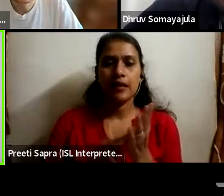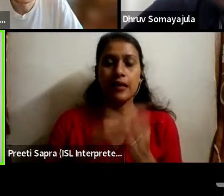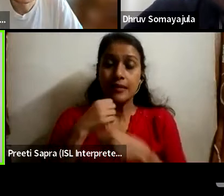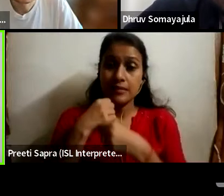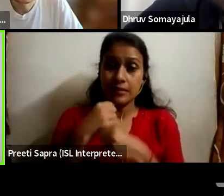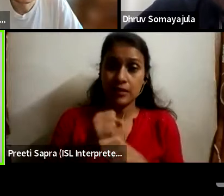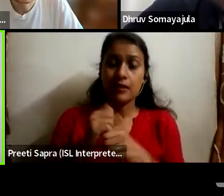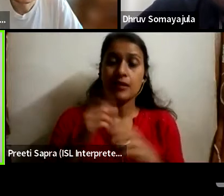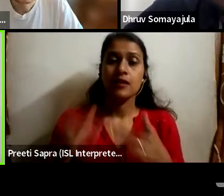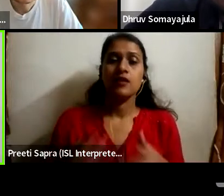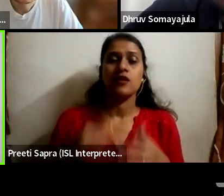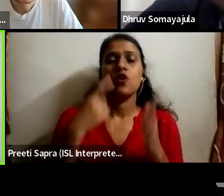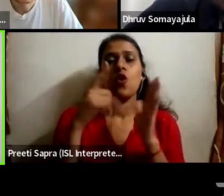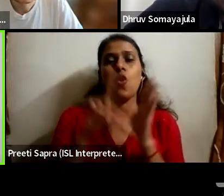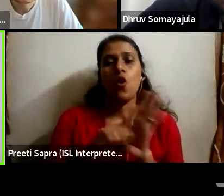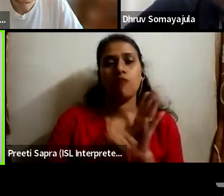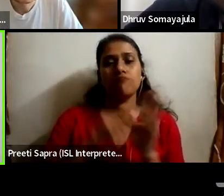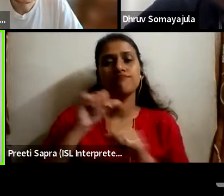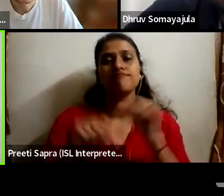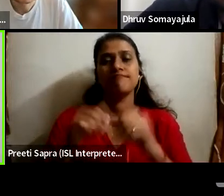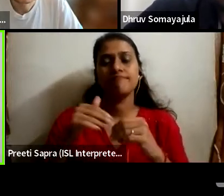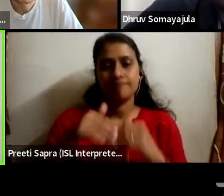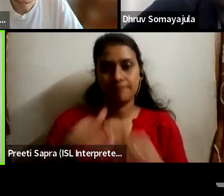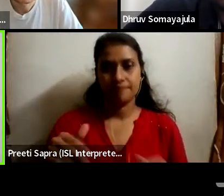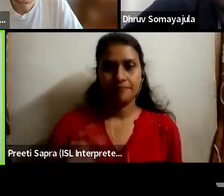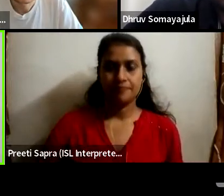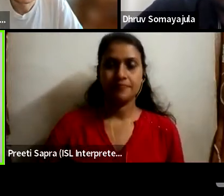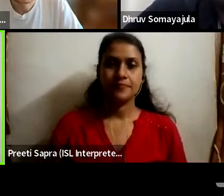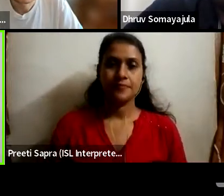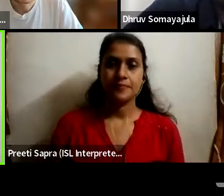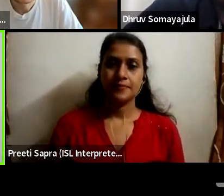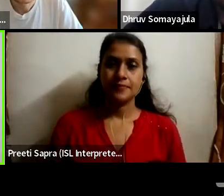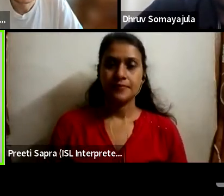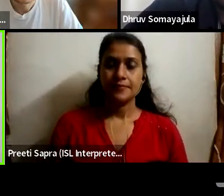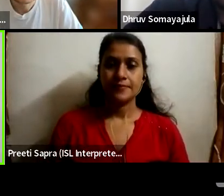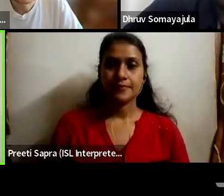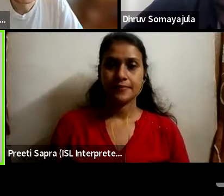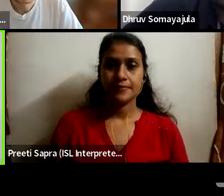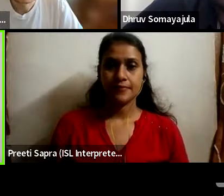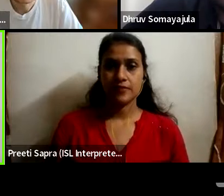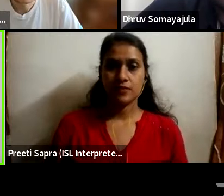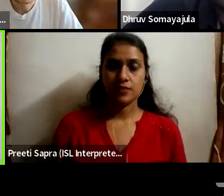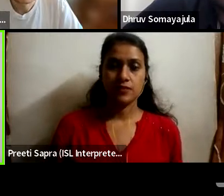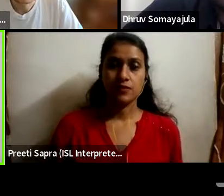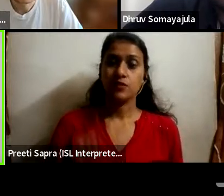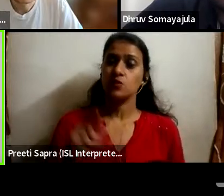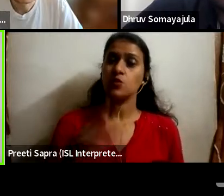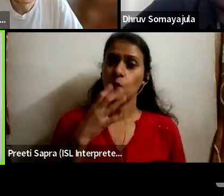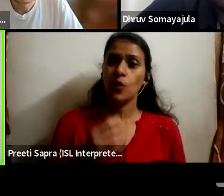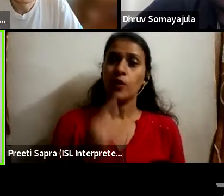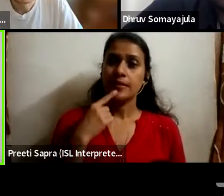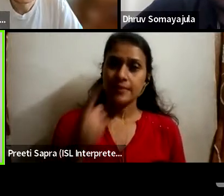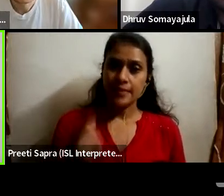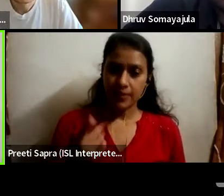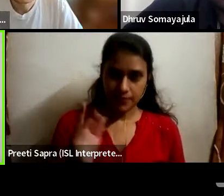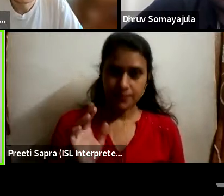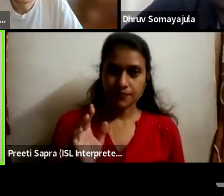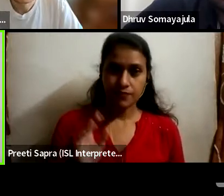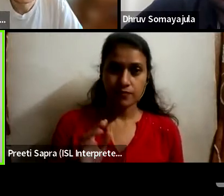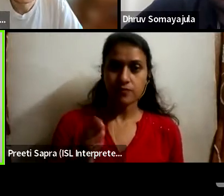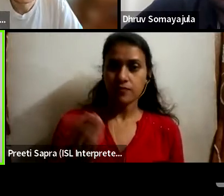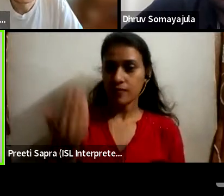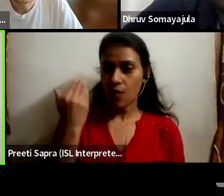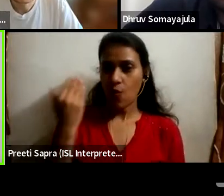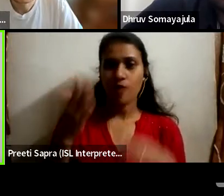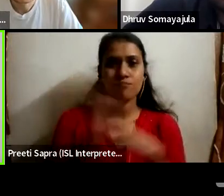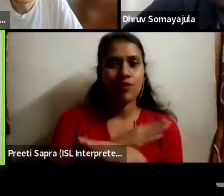On general closing remarks, I think a lot of the stuff that we would have wanted to say has been covered in this